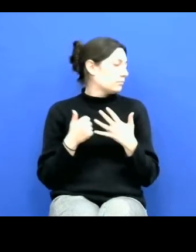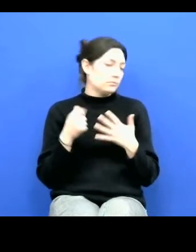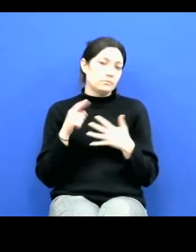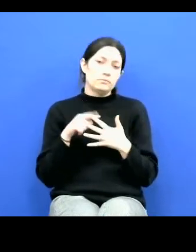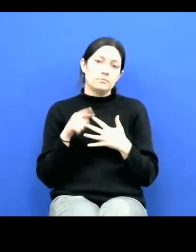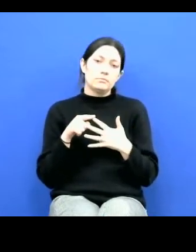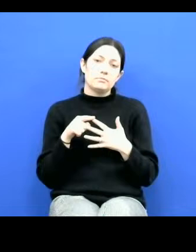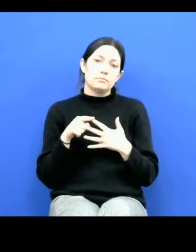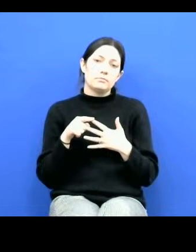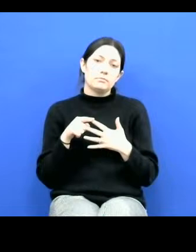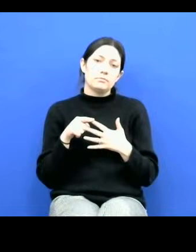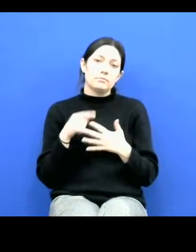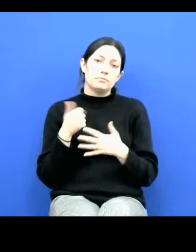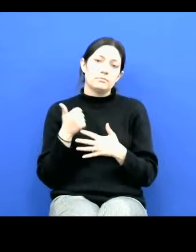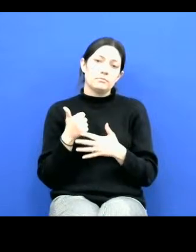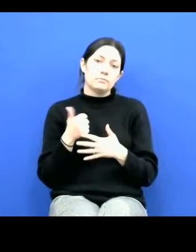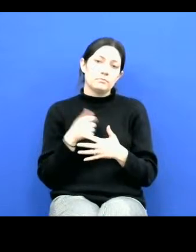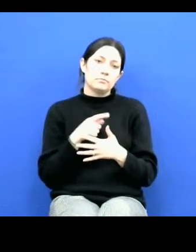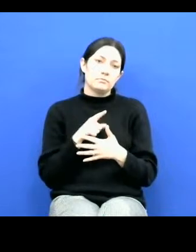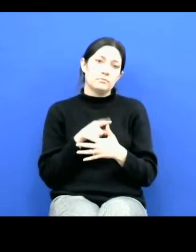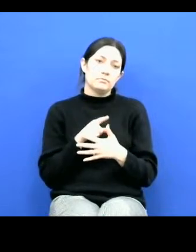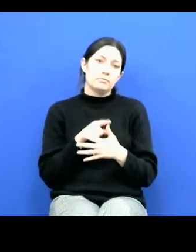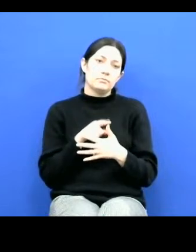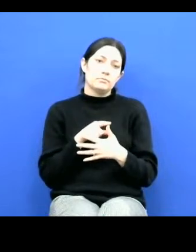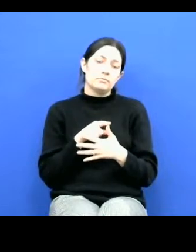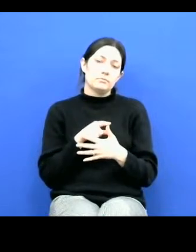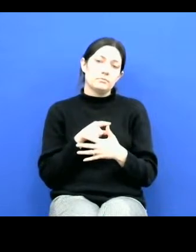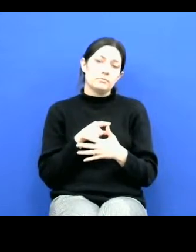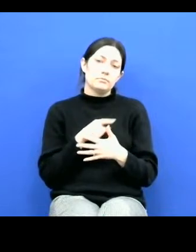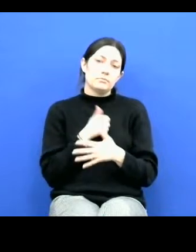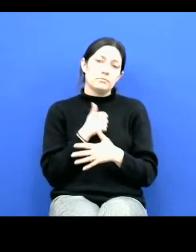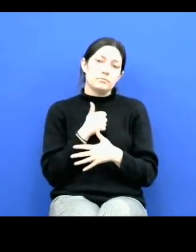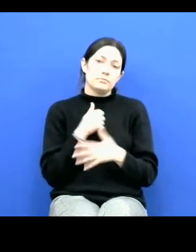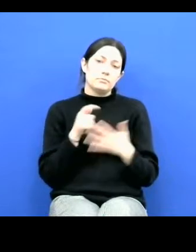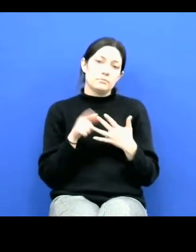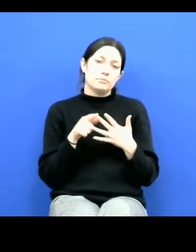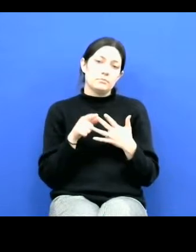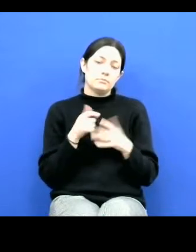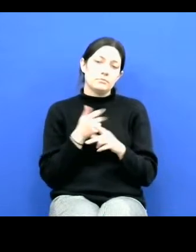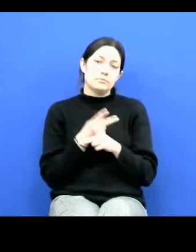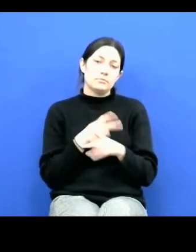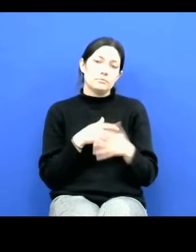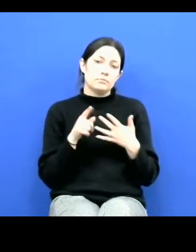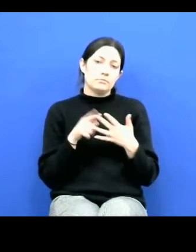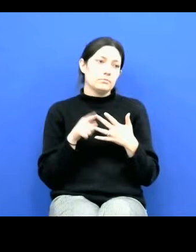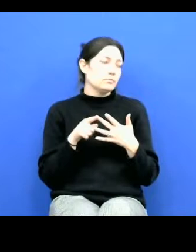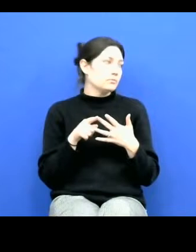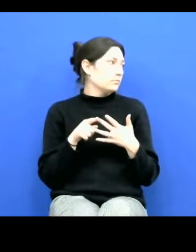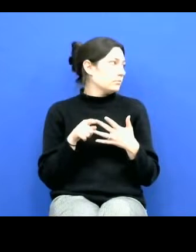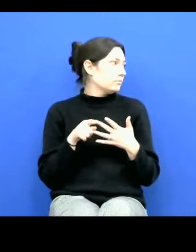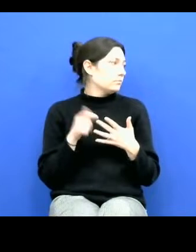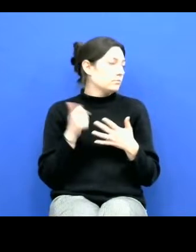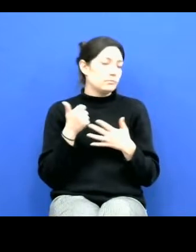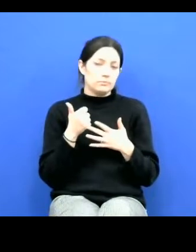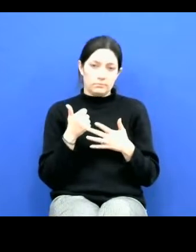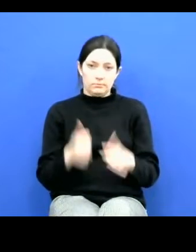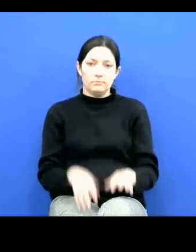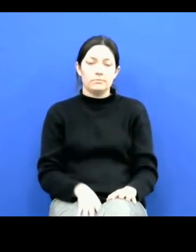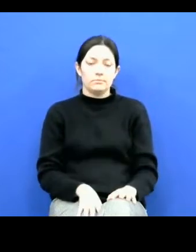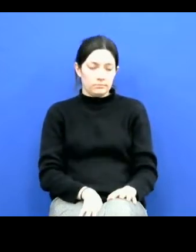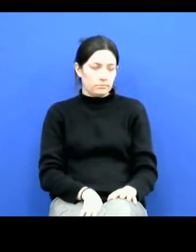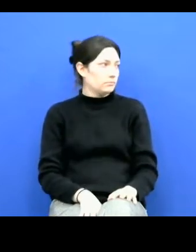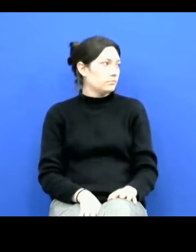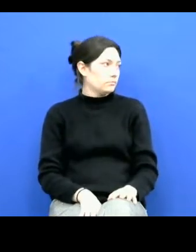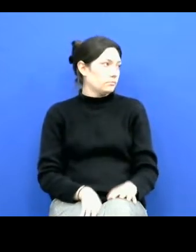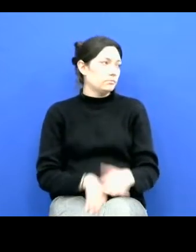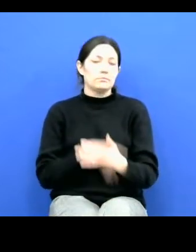Aye. Councilmember Page, Aye. Councilmember Belanca, Aye. Supervisor Schultz. Aye.